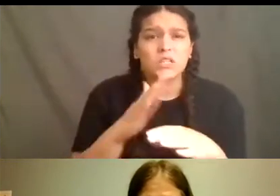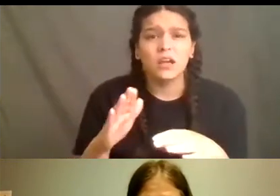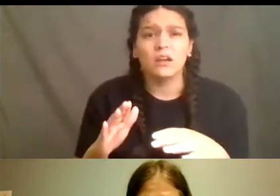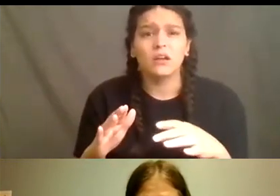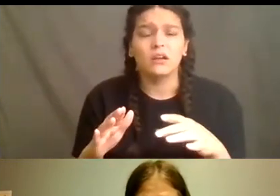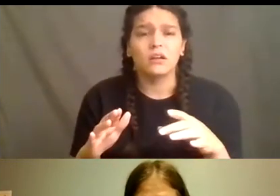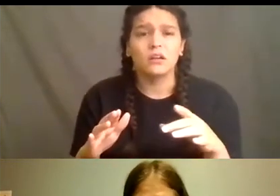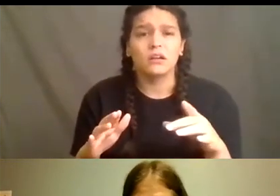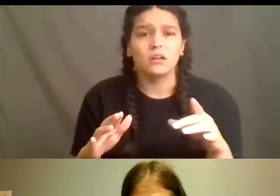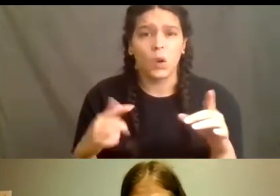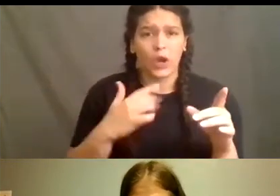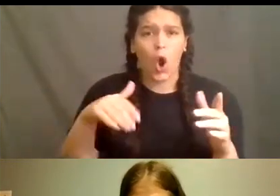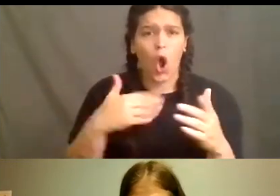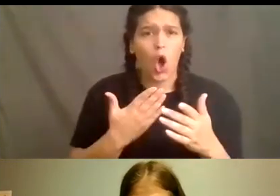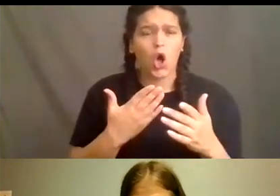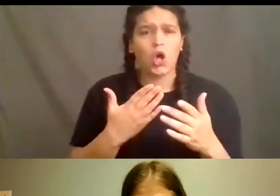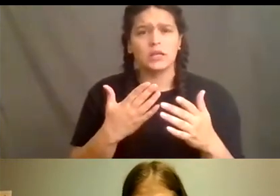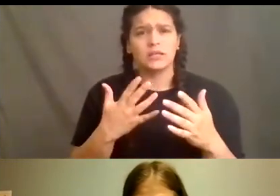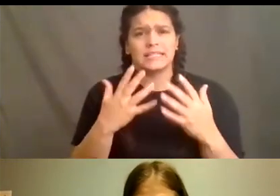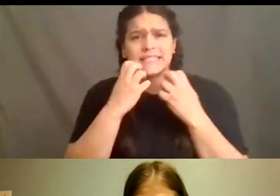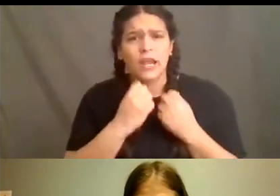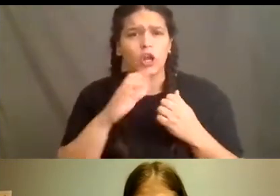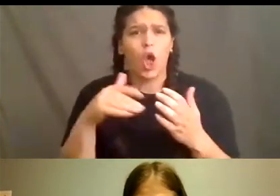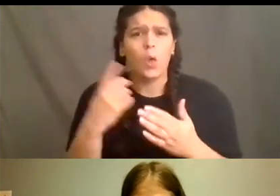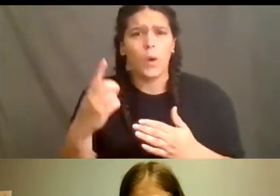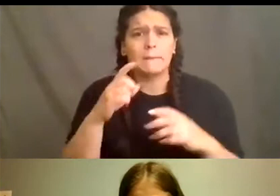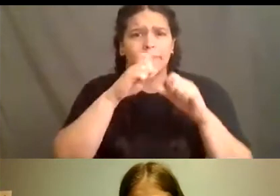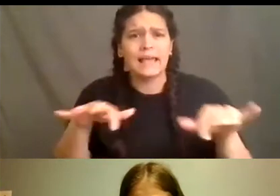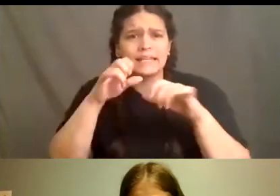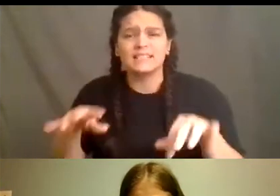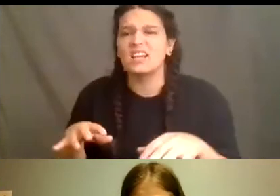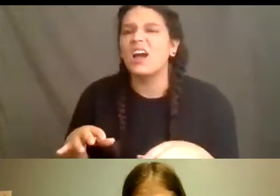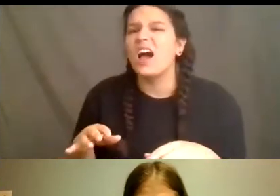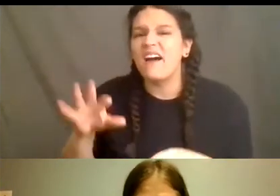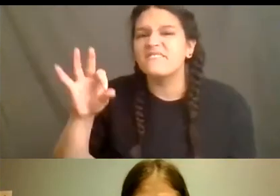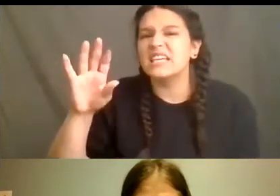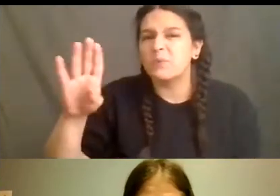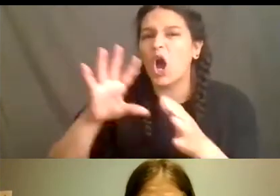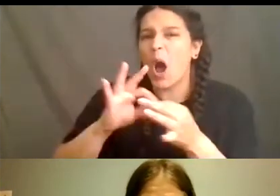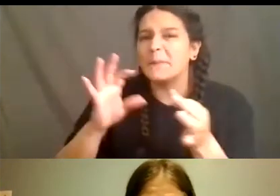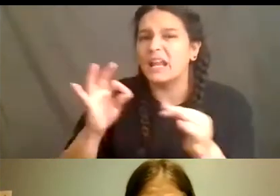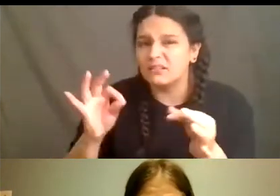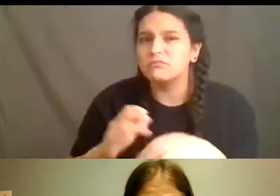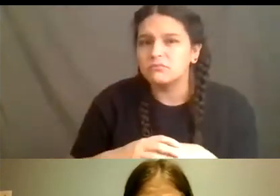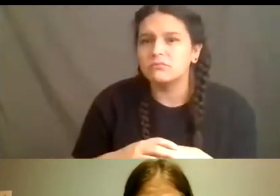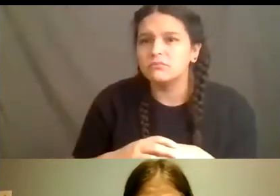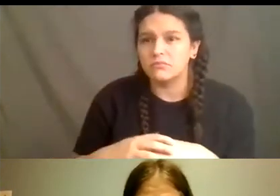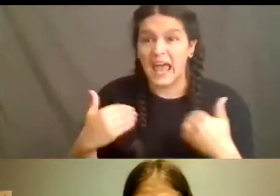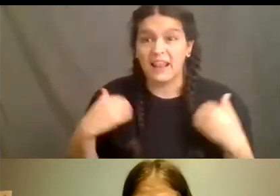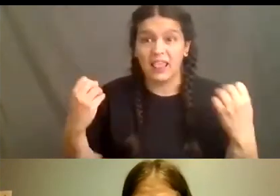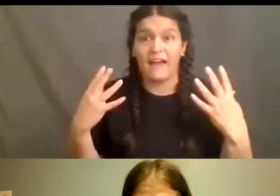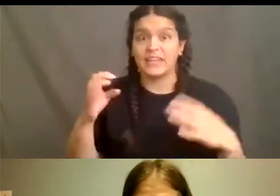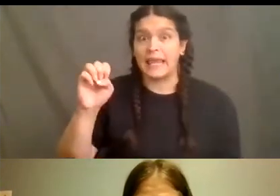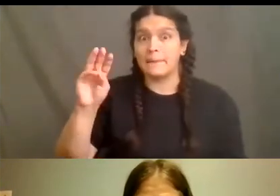are all sacred, all one. Blessings. There's been a lot of emojis through the social